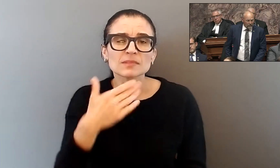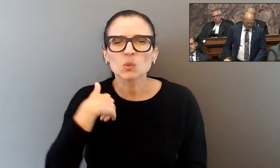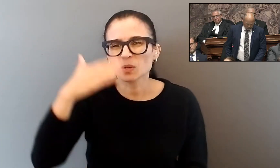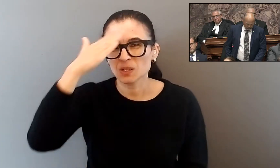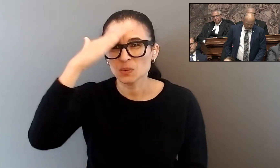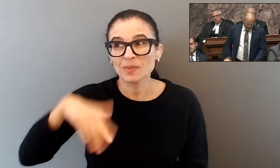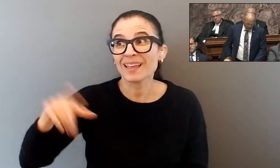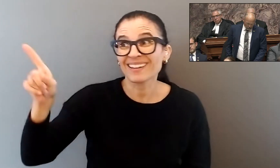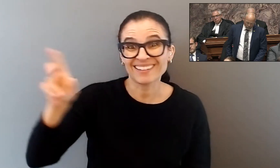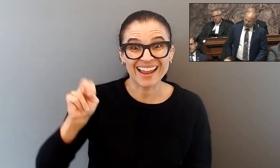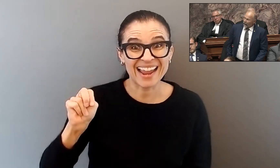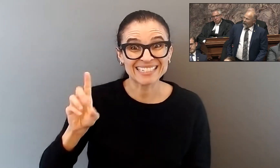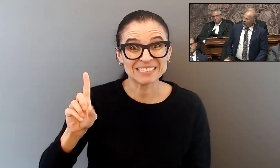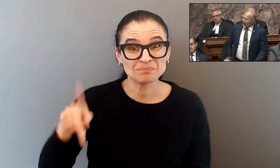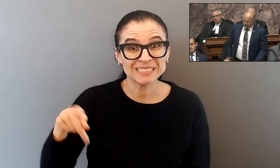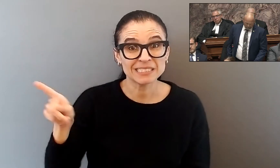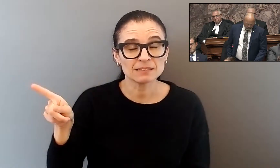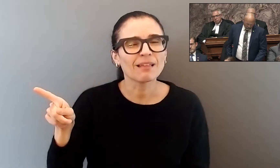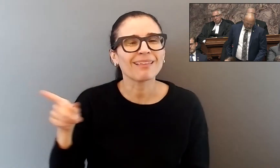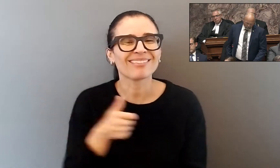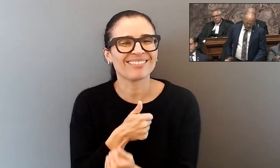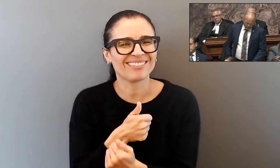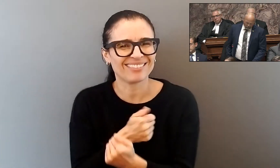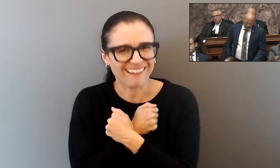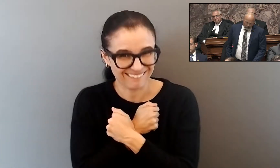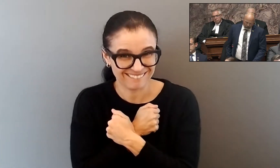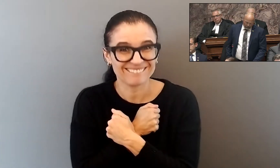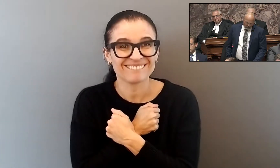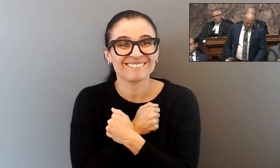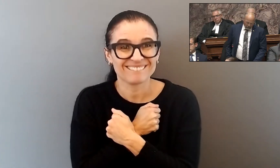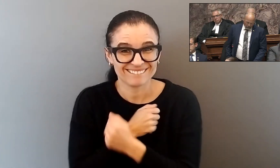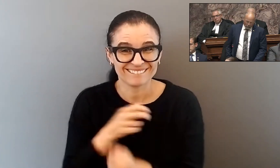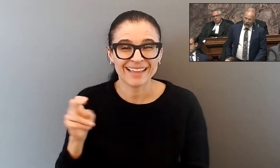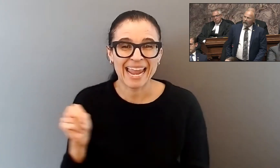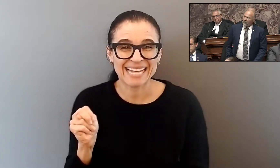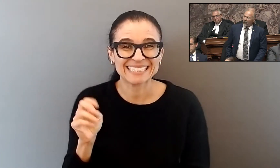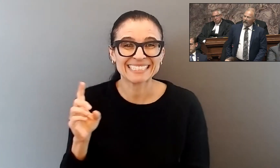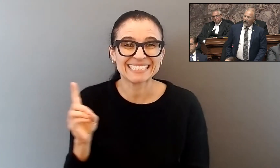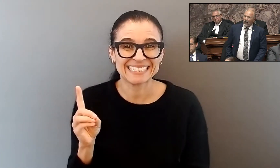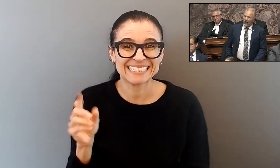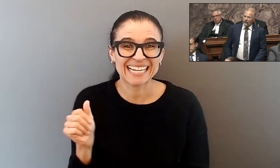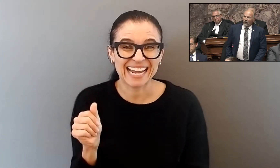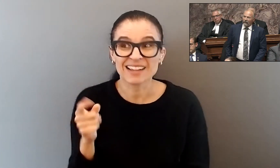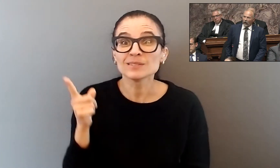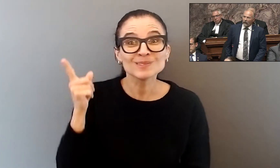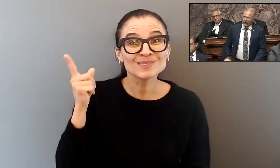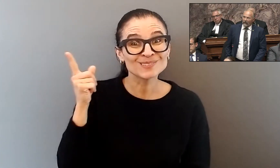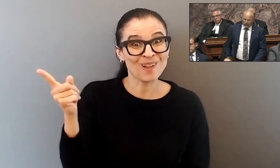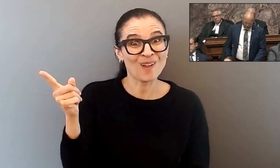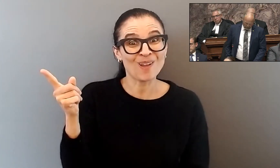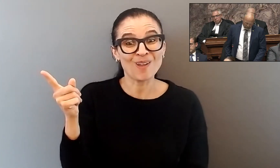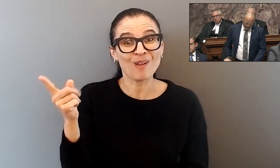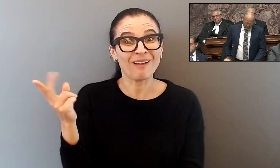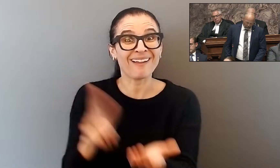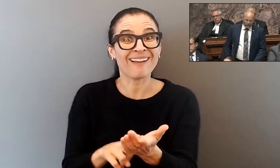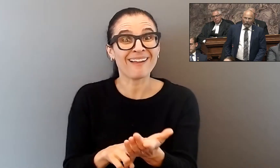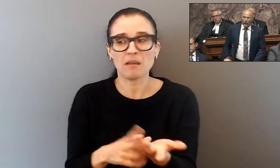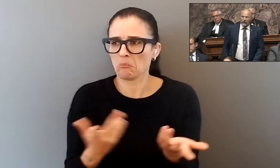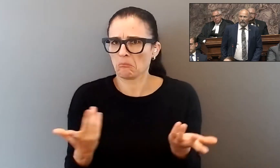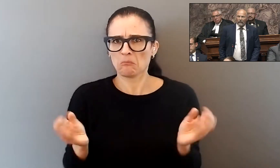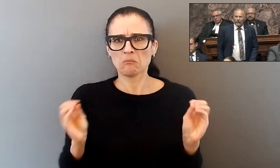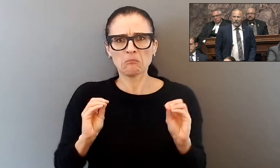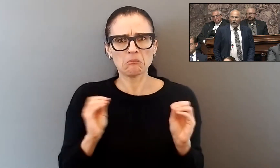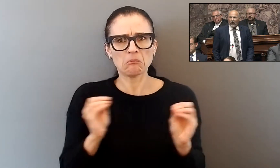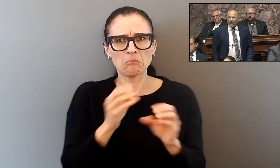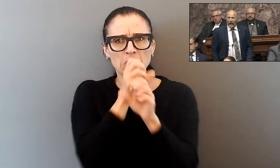NDAs. So to the premier, if there's nothing to hide, why are you tying the hands of local governments and